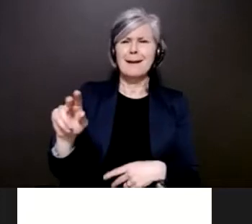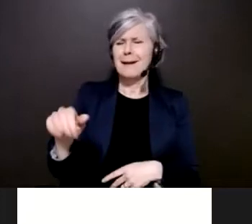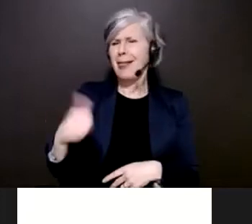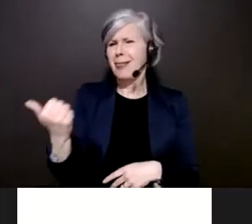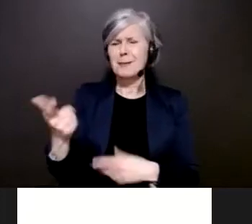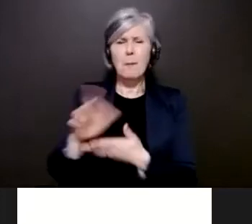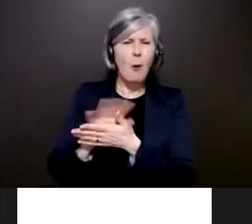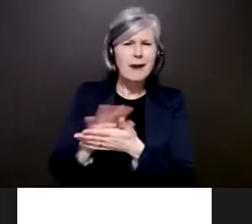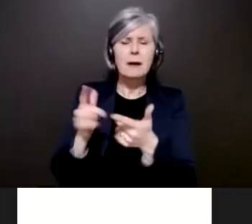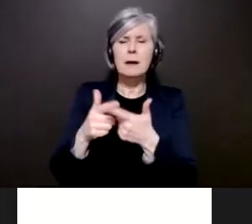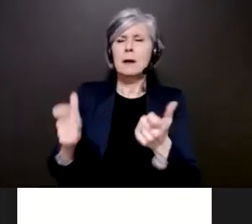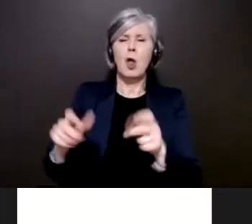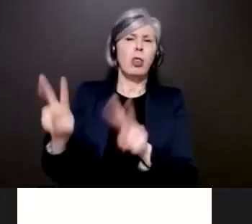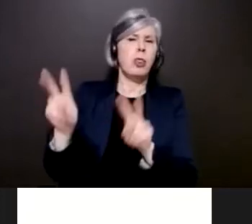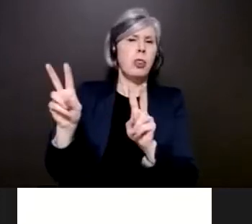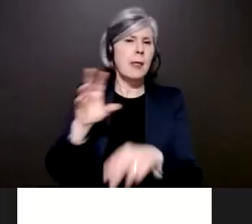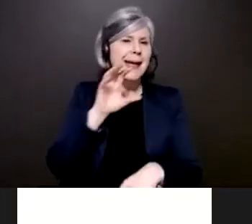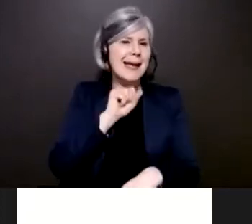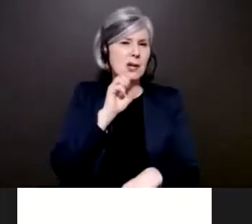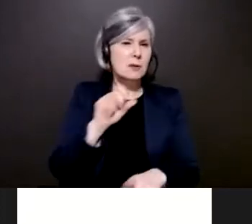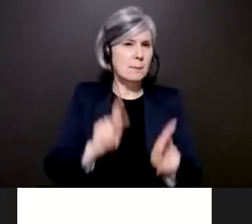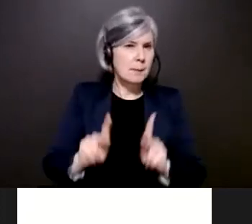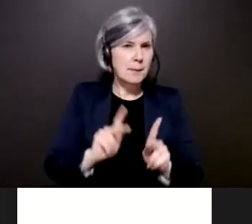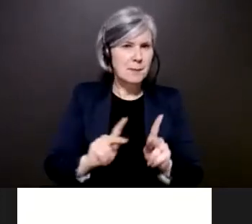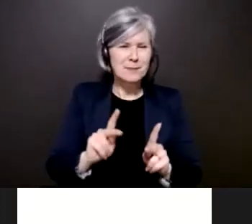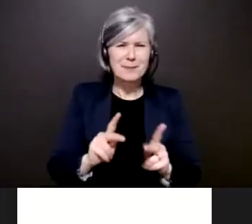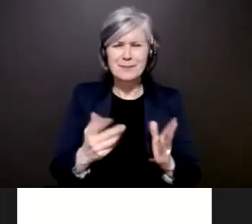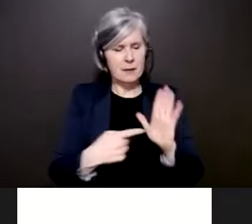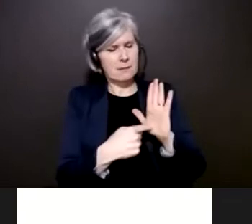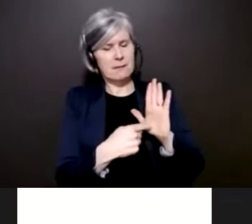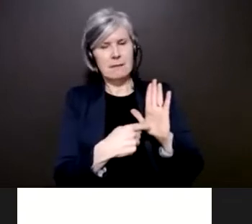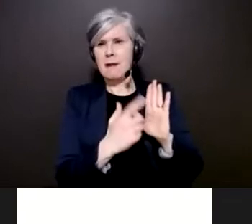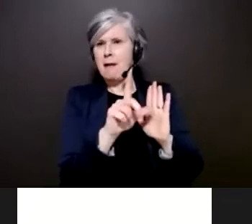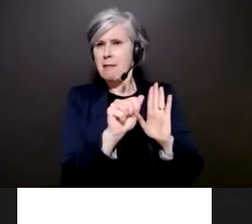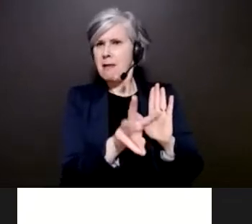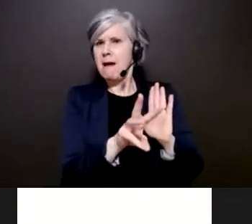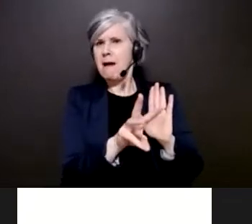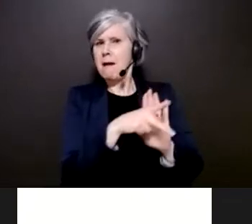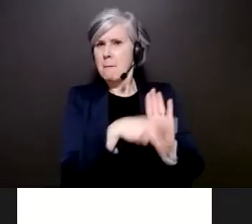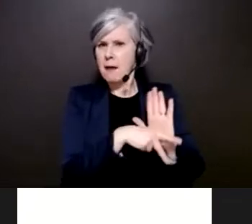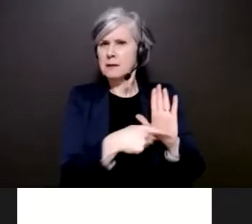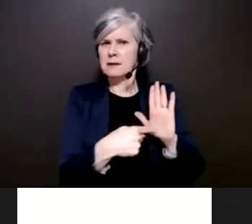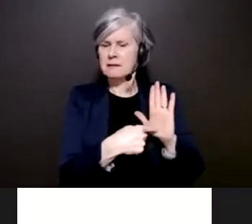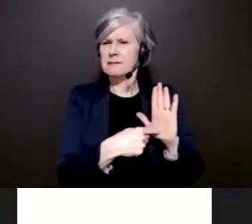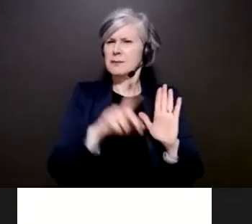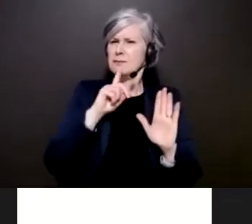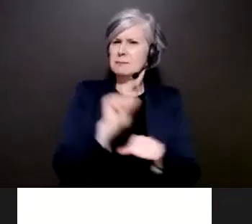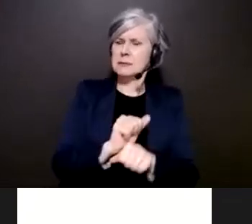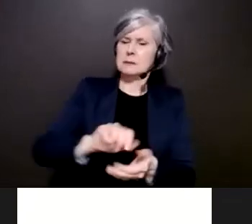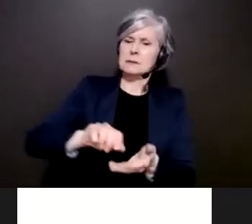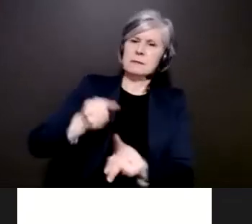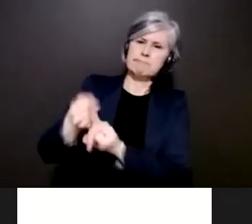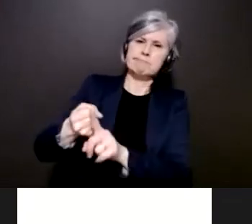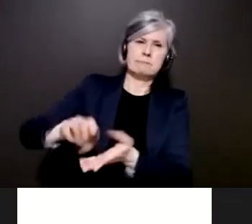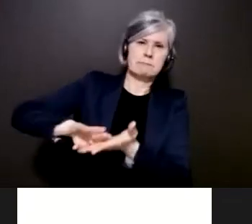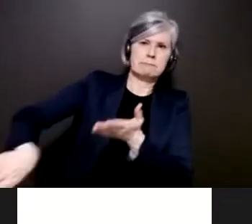Egregiously, older people are excluded by the policies and laws of our great nation. Special populations of